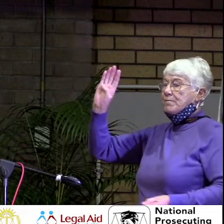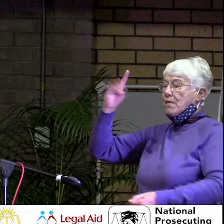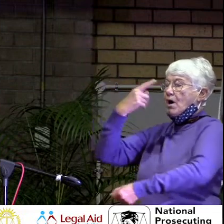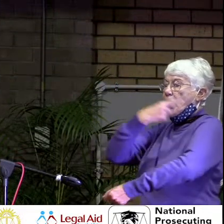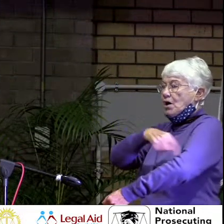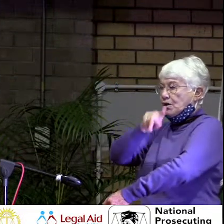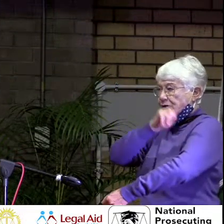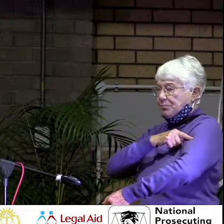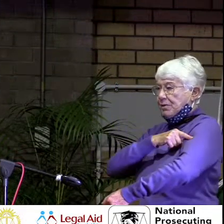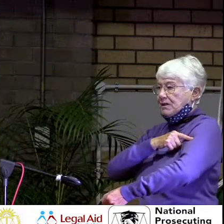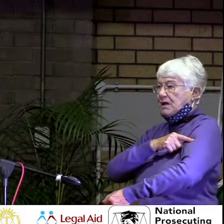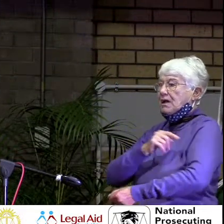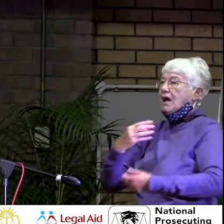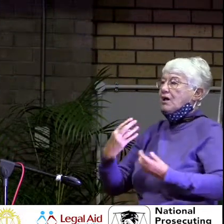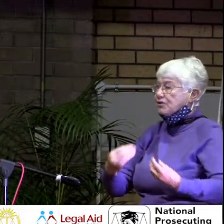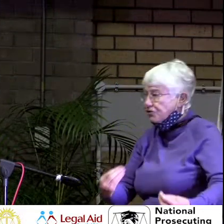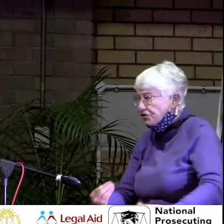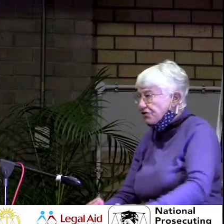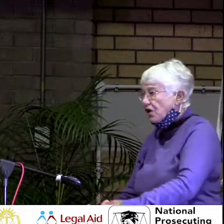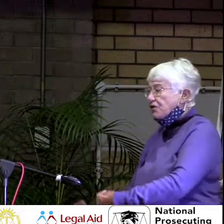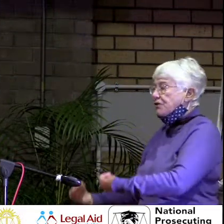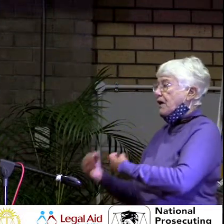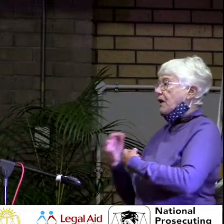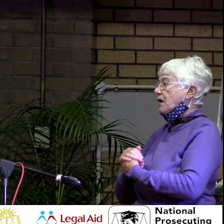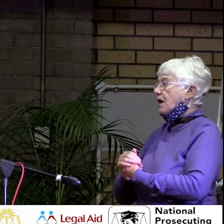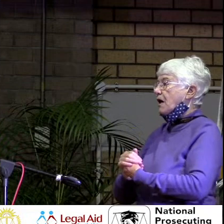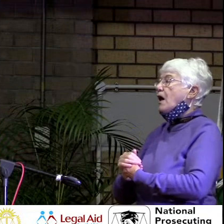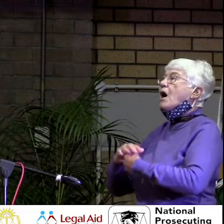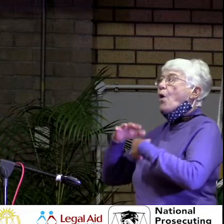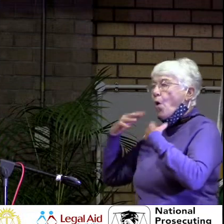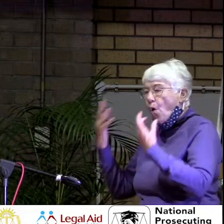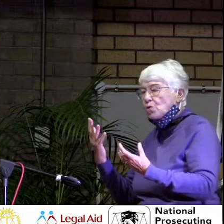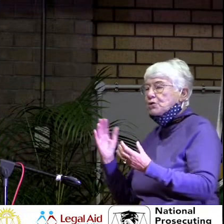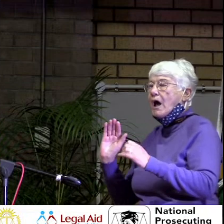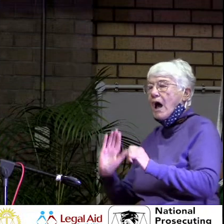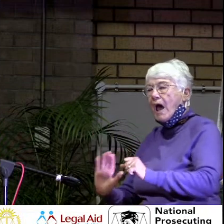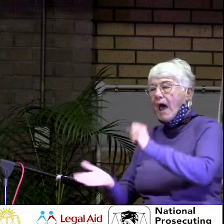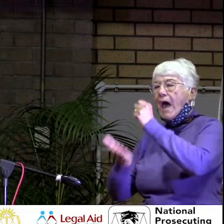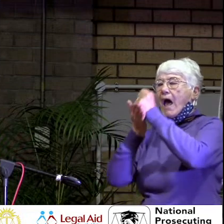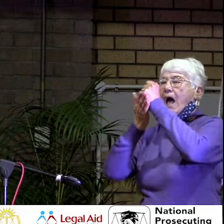children, 774 that involved adults, and